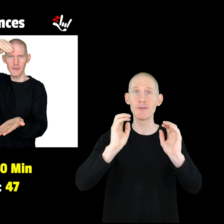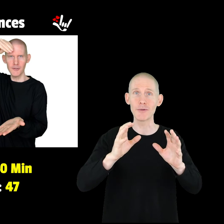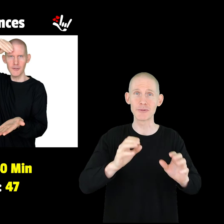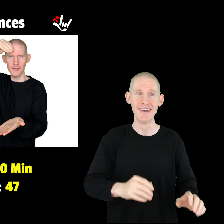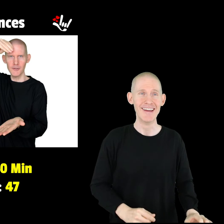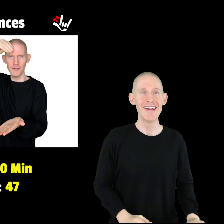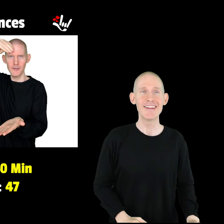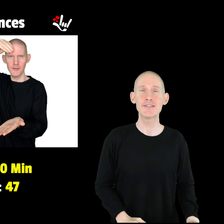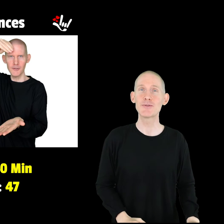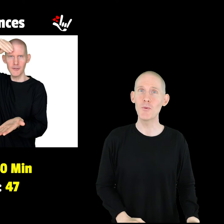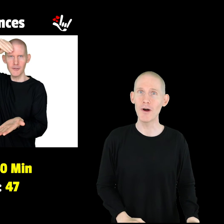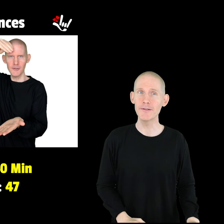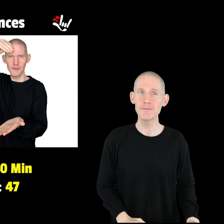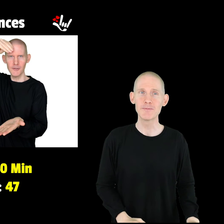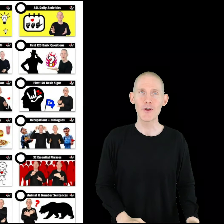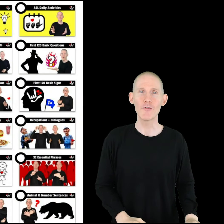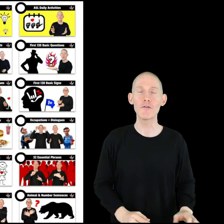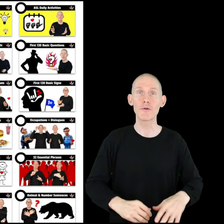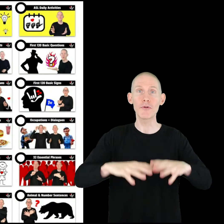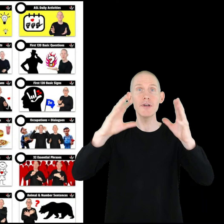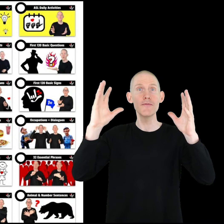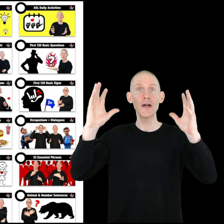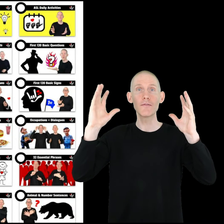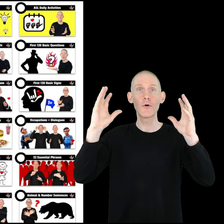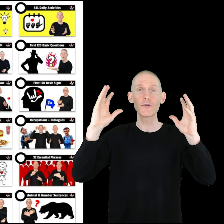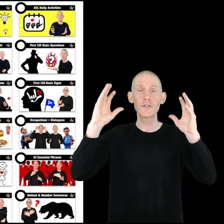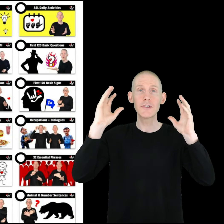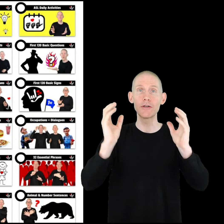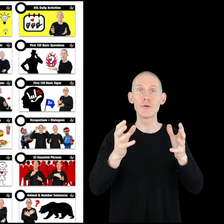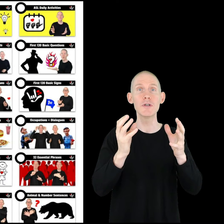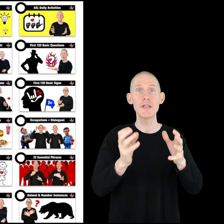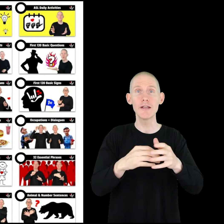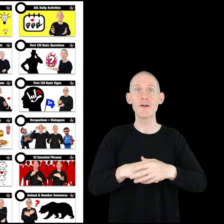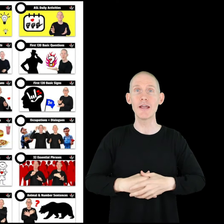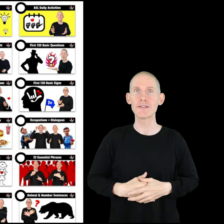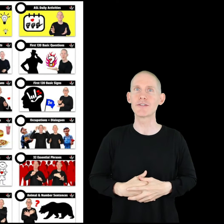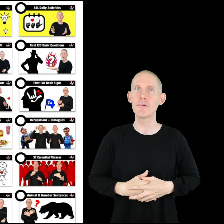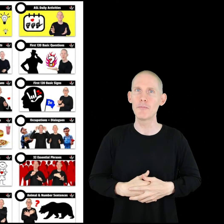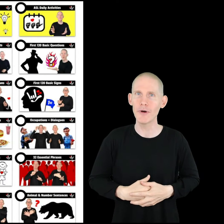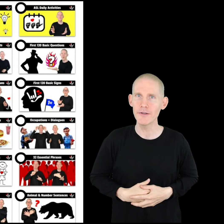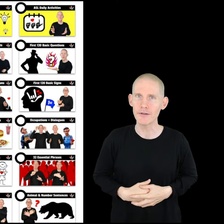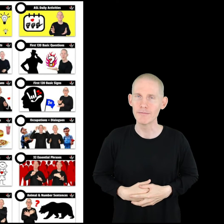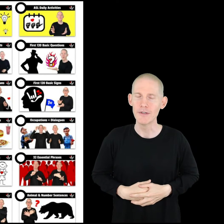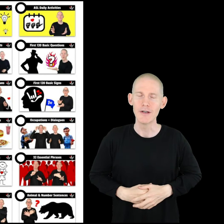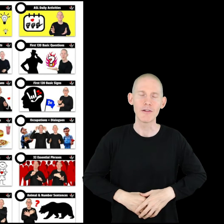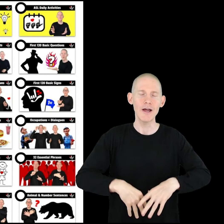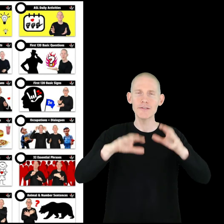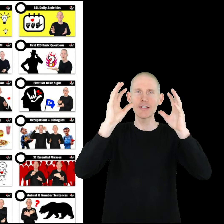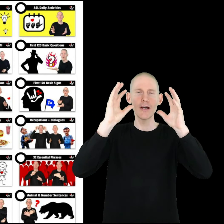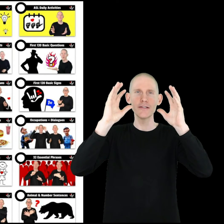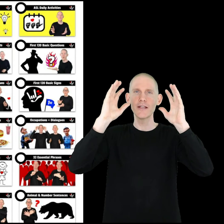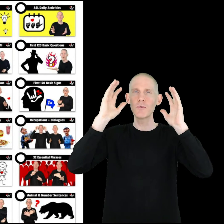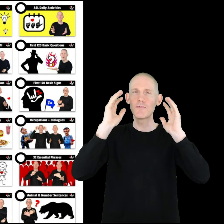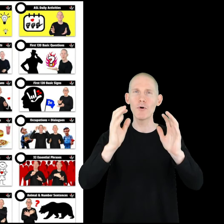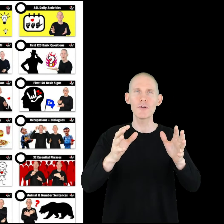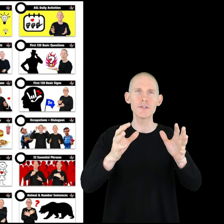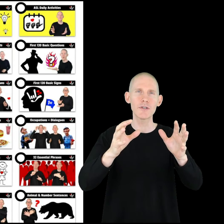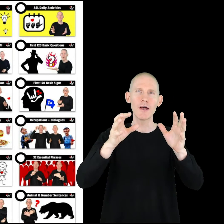verbs. This is one of over 35 courses included in our ASL bundle. Lots of content. We focus on